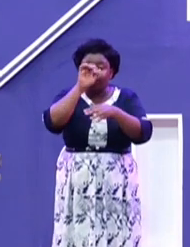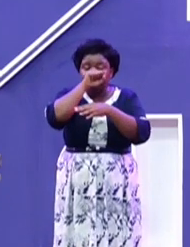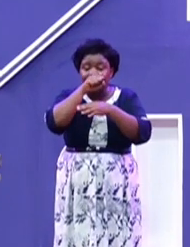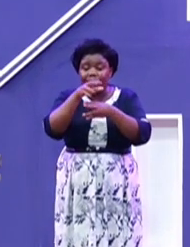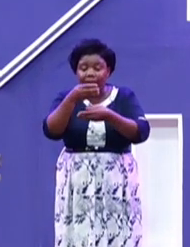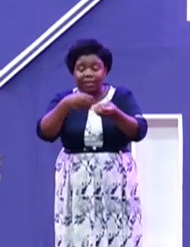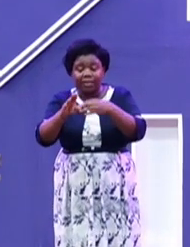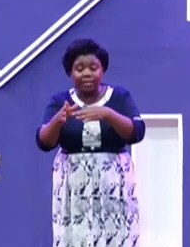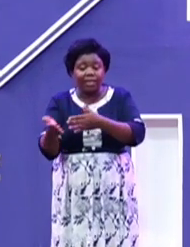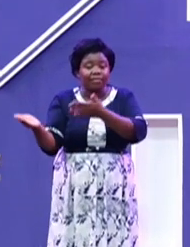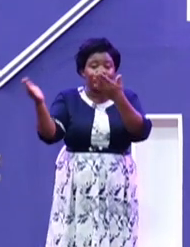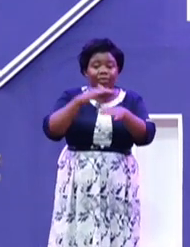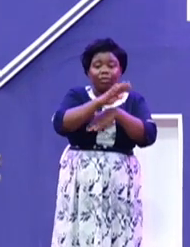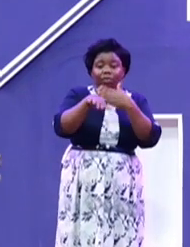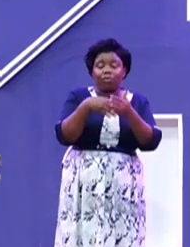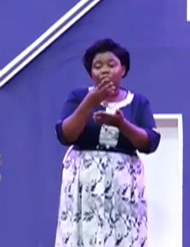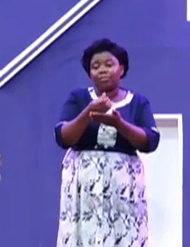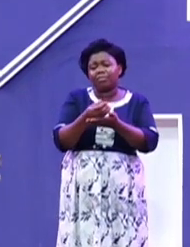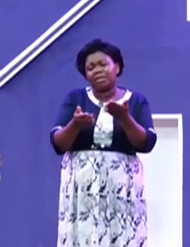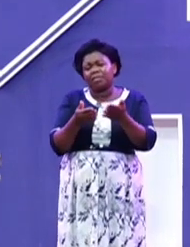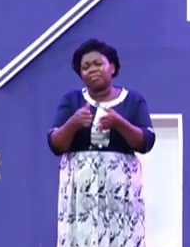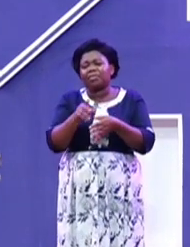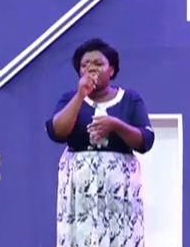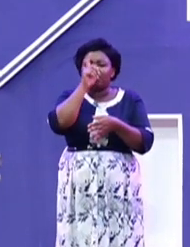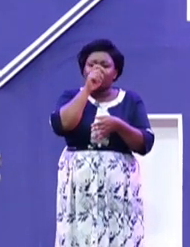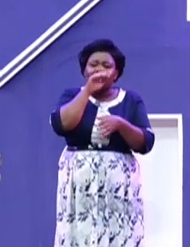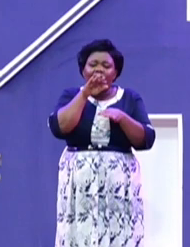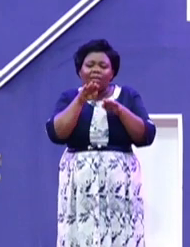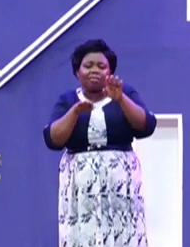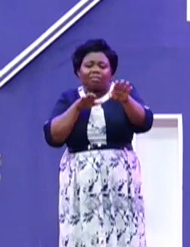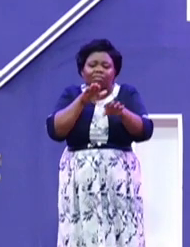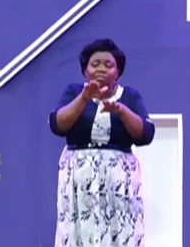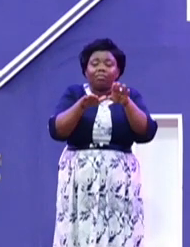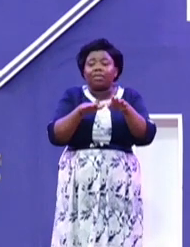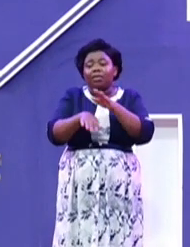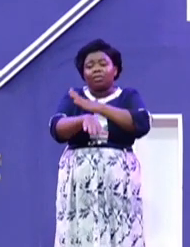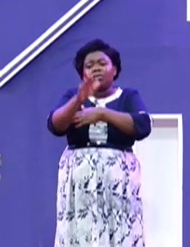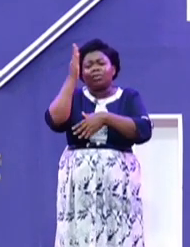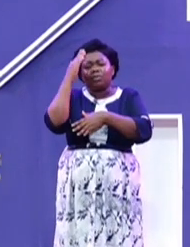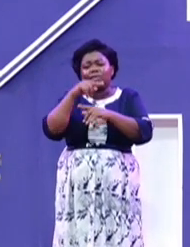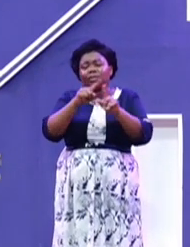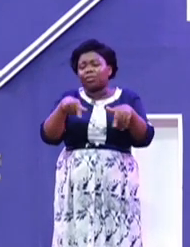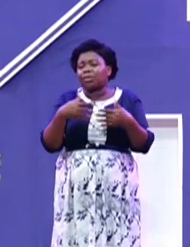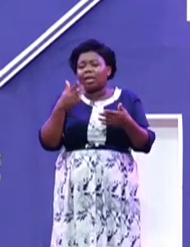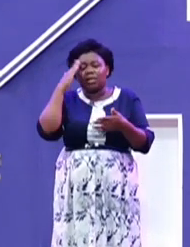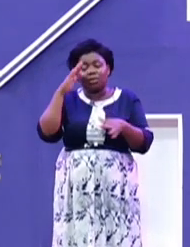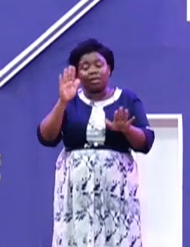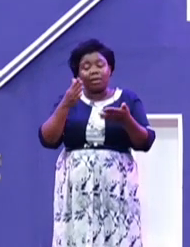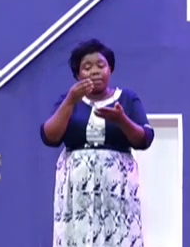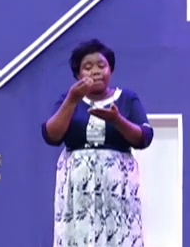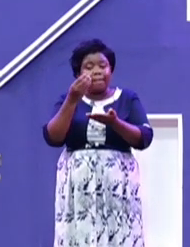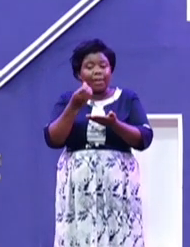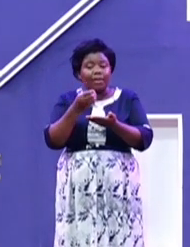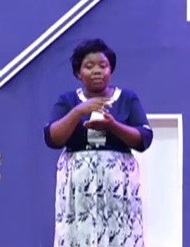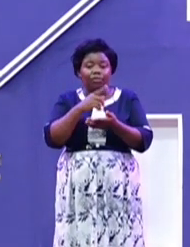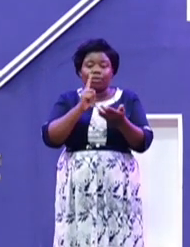nkoko obambaata nga ggwe gy'oyina omanyi ekirungi Katonda atumanyi amanyi enfuna yaffe ggwe